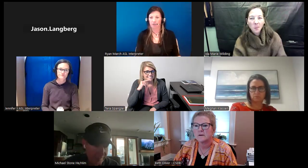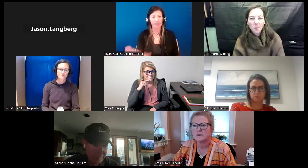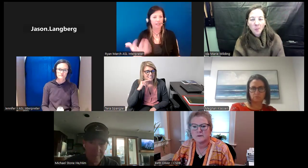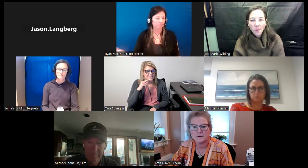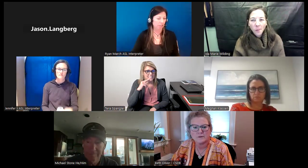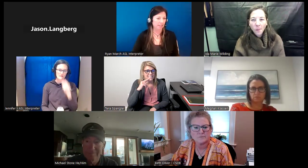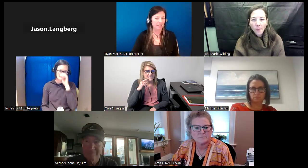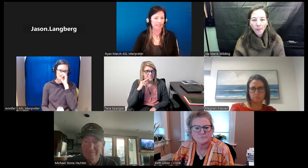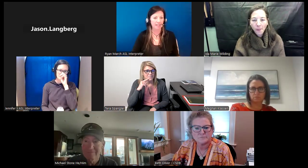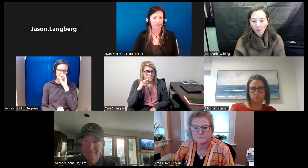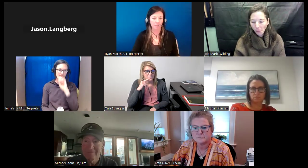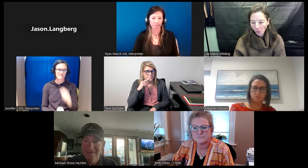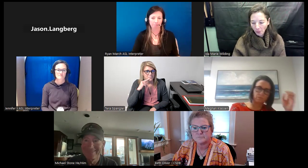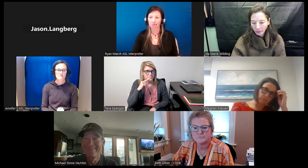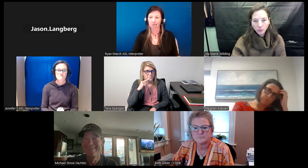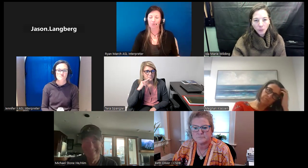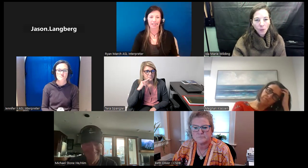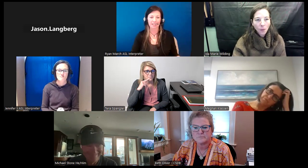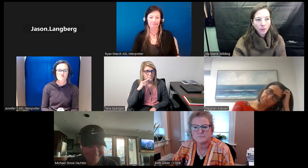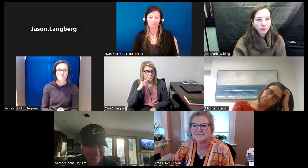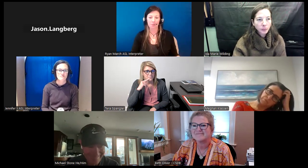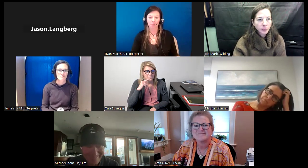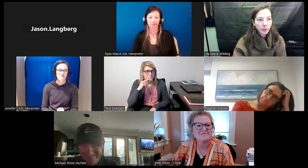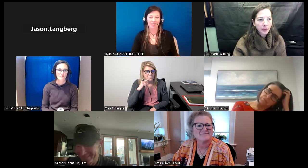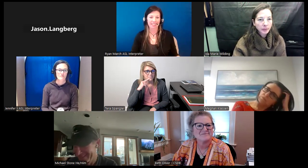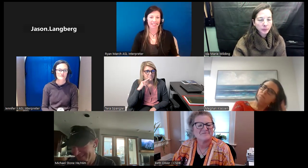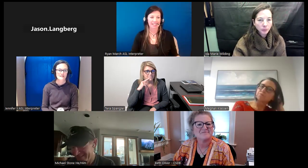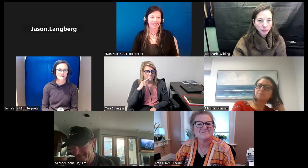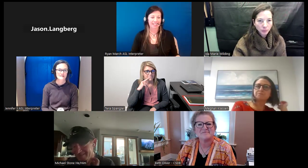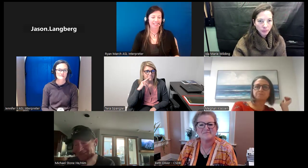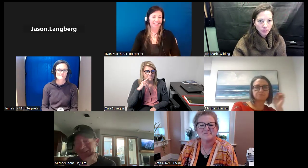so funny, Jason has his hand up. Yep. Jason?